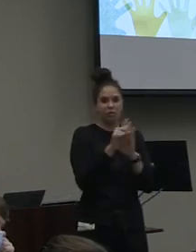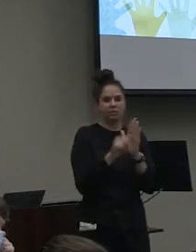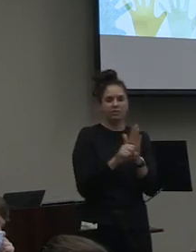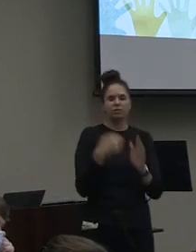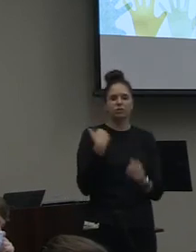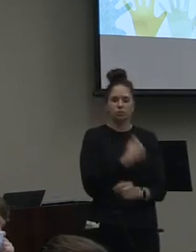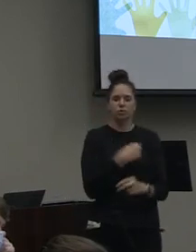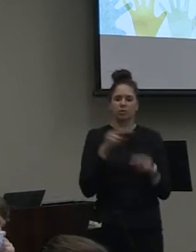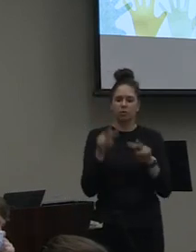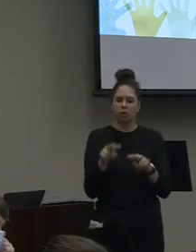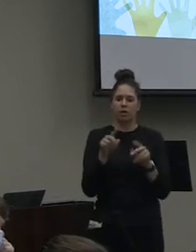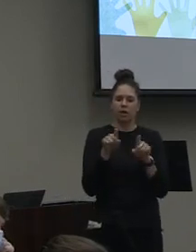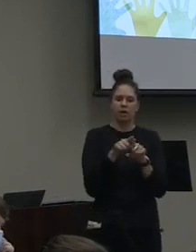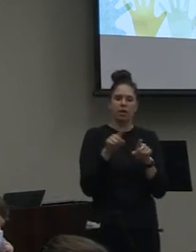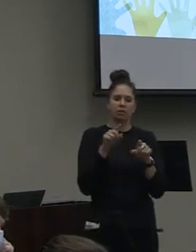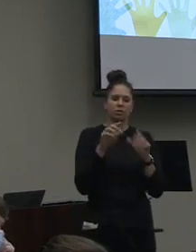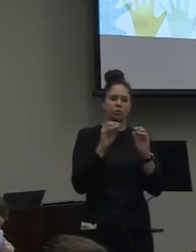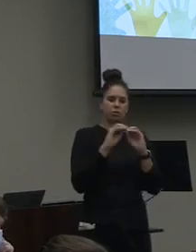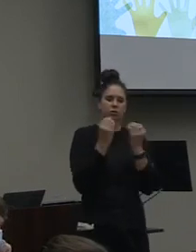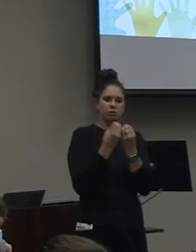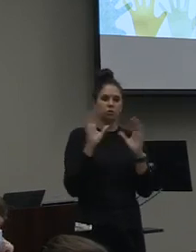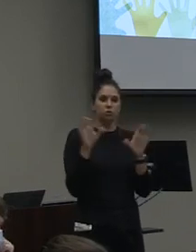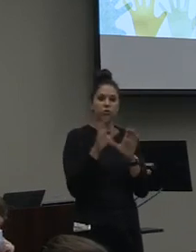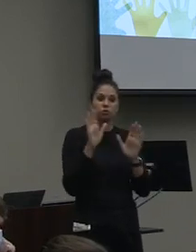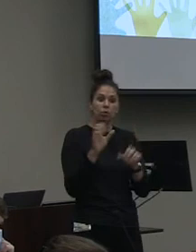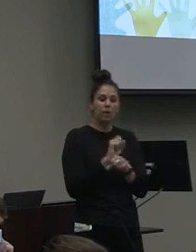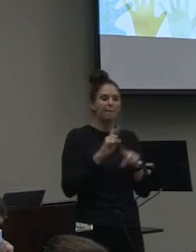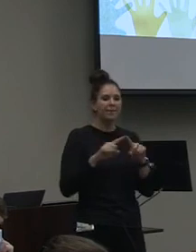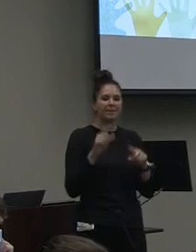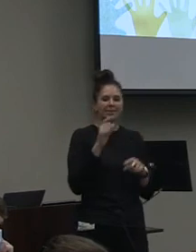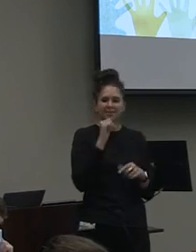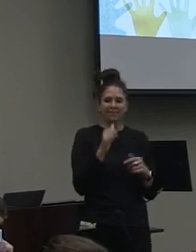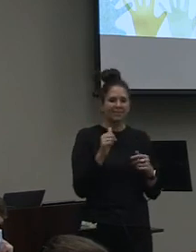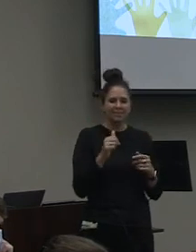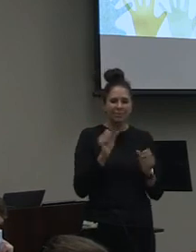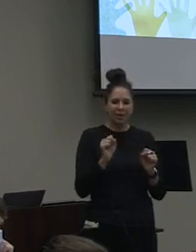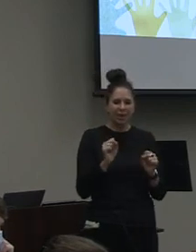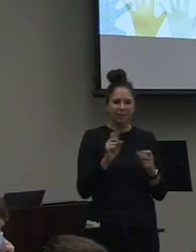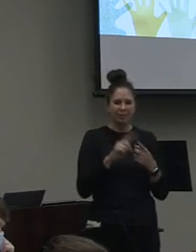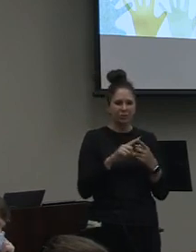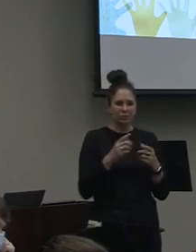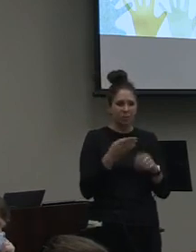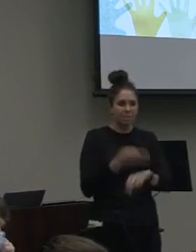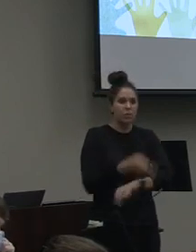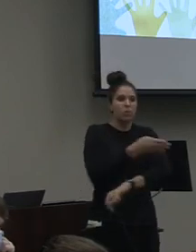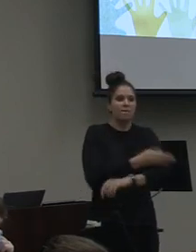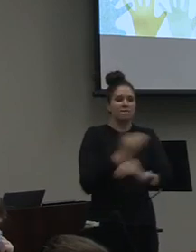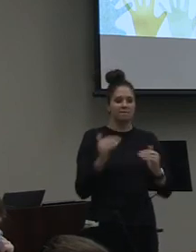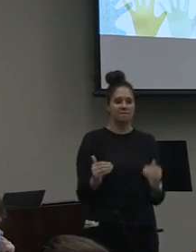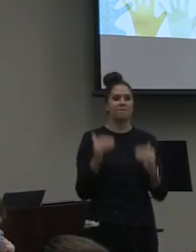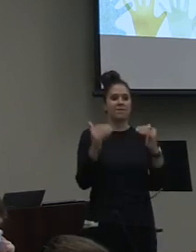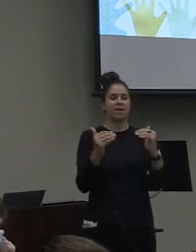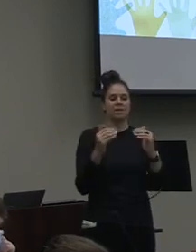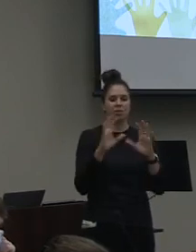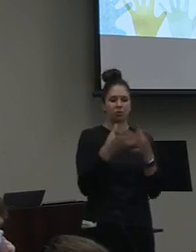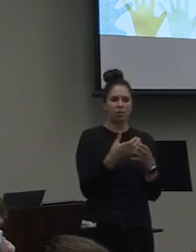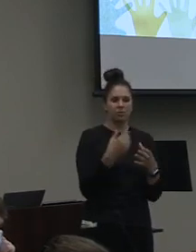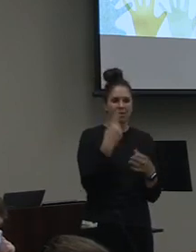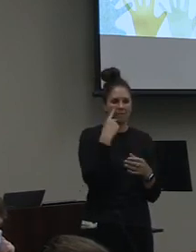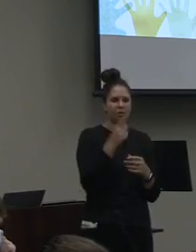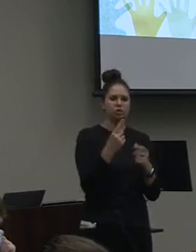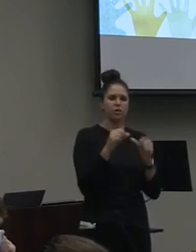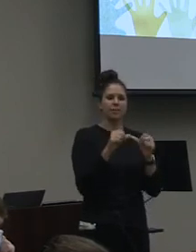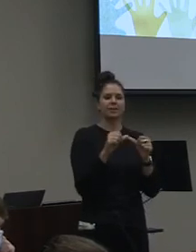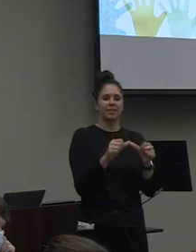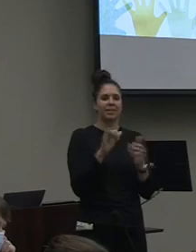as an organization that are doing great work, but they didn't have the need to move those groups. They're sort of maintaining the work that they've done. And so I think that's a reason